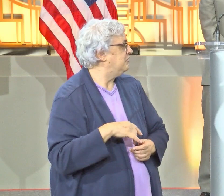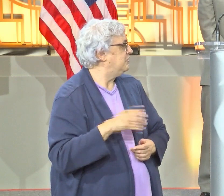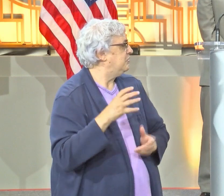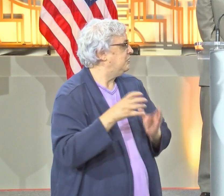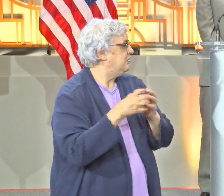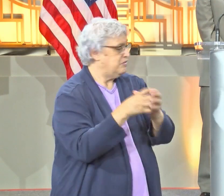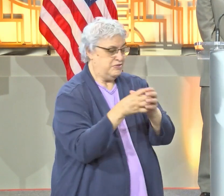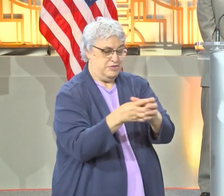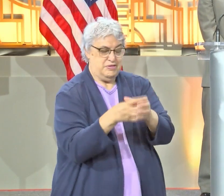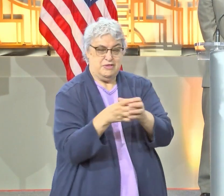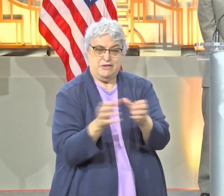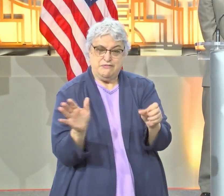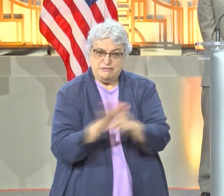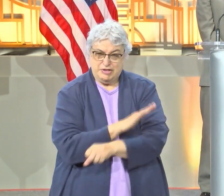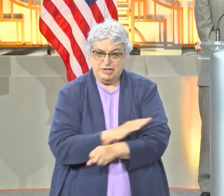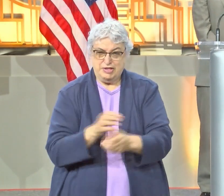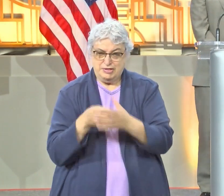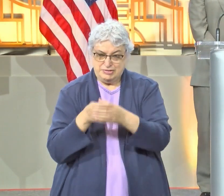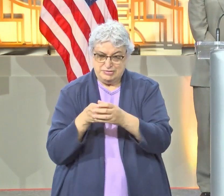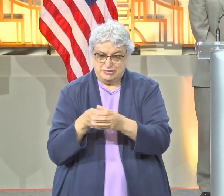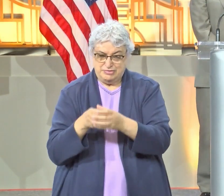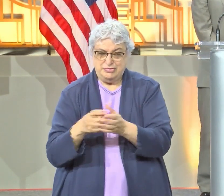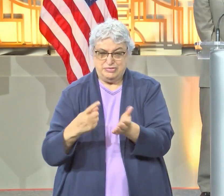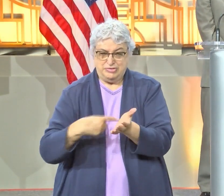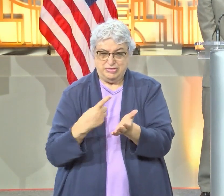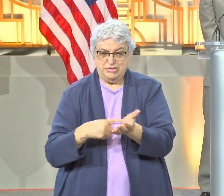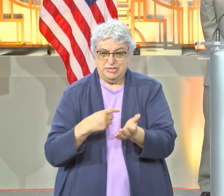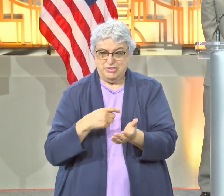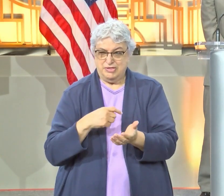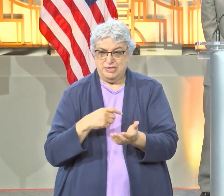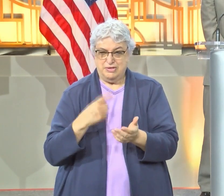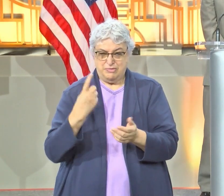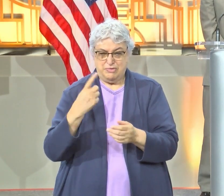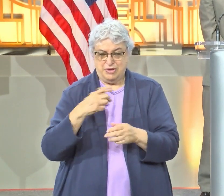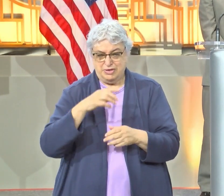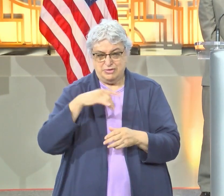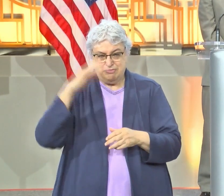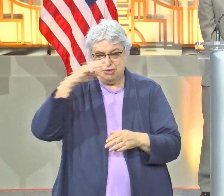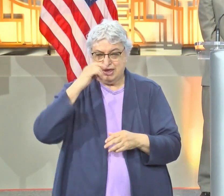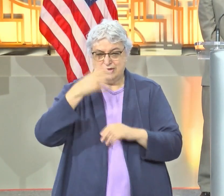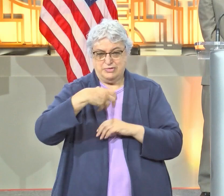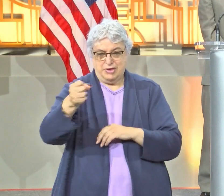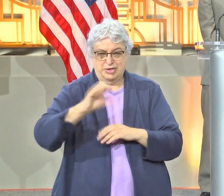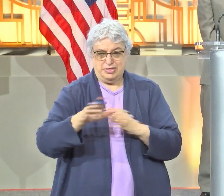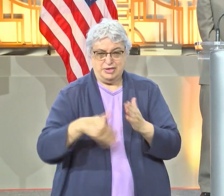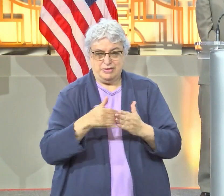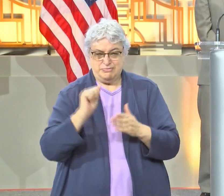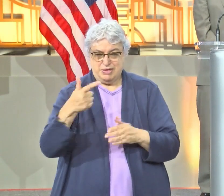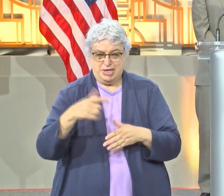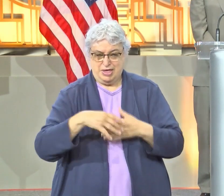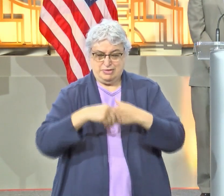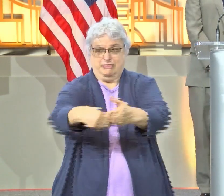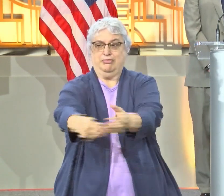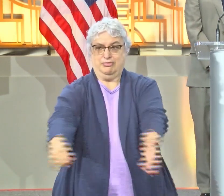would grab a whole handful, and sometimes on one occasion, one of the big kids just grabbed the whole bag out by